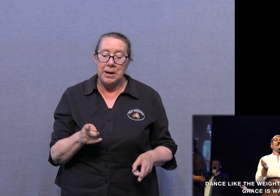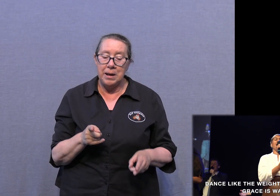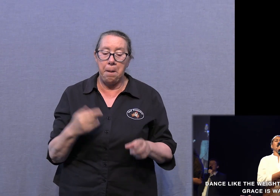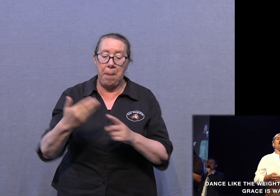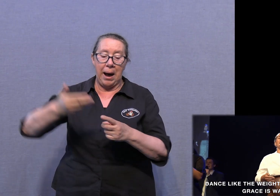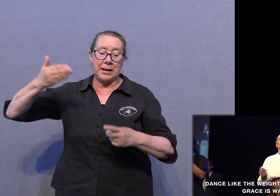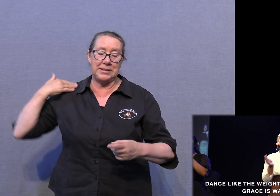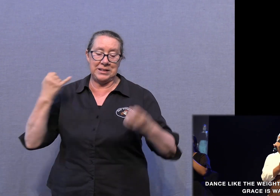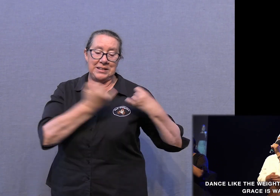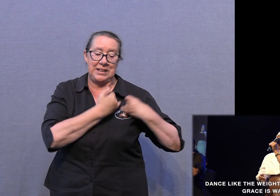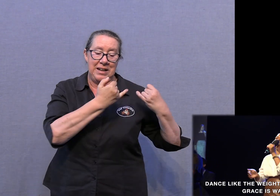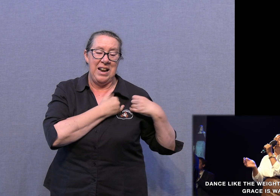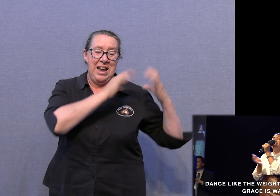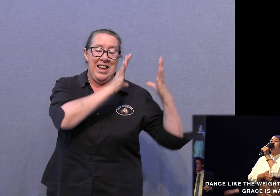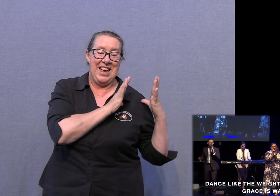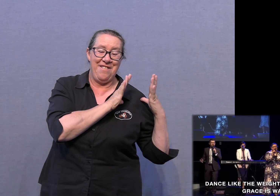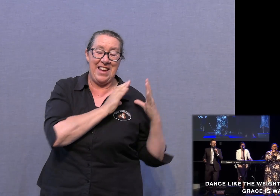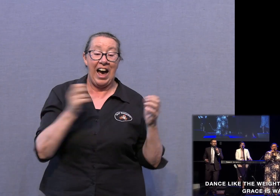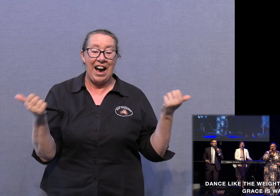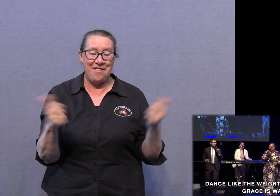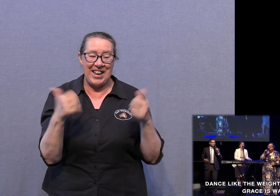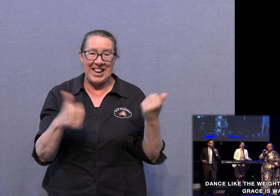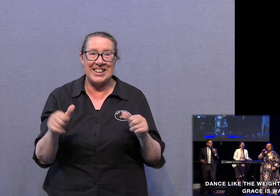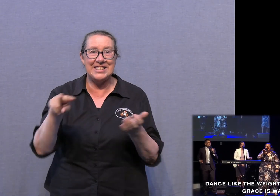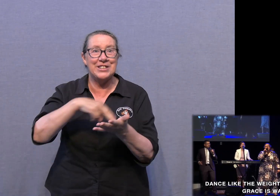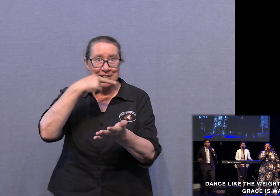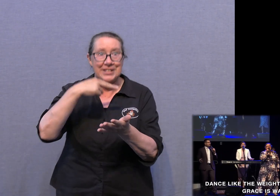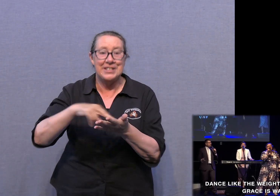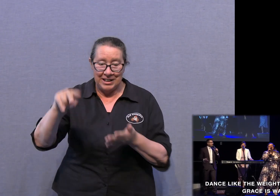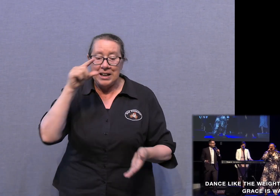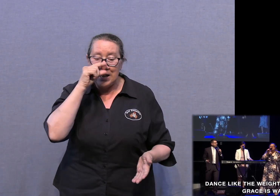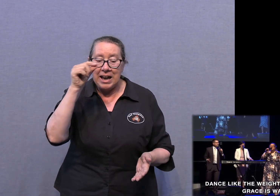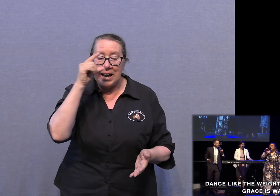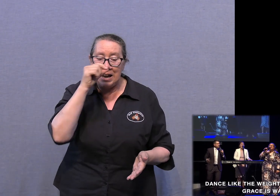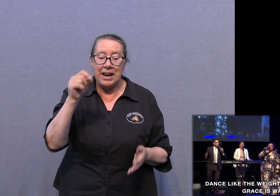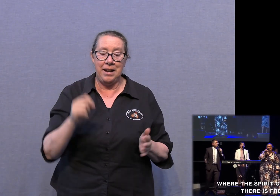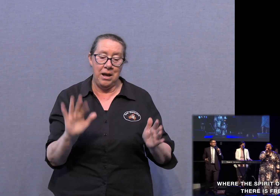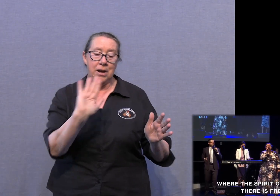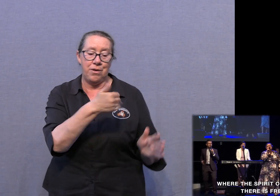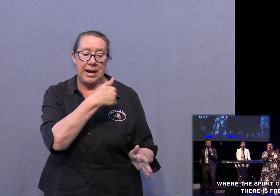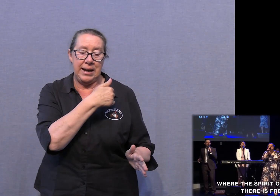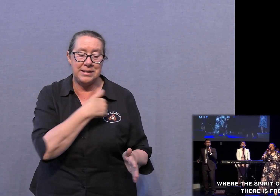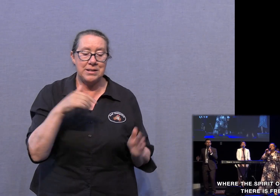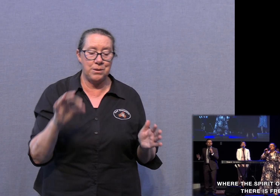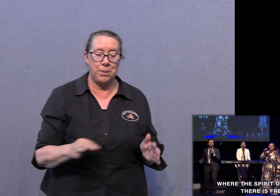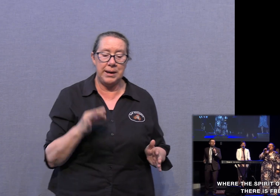the weight has been lifted, grace is waiting.